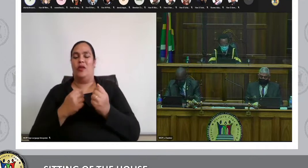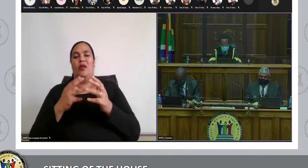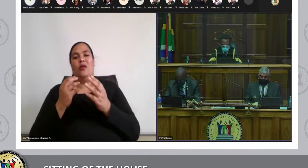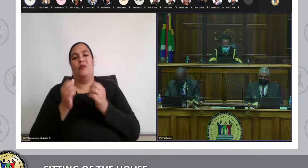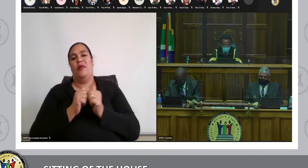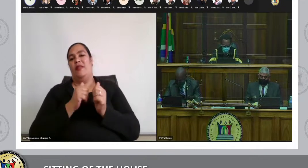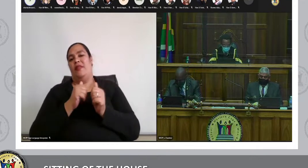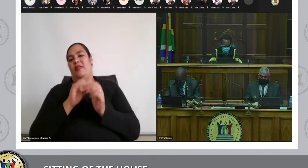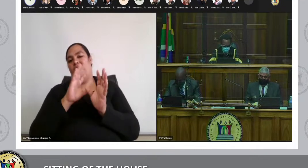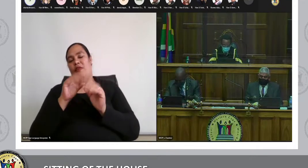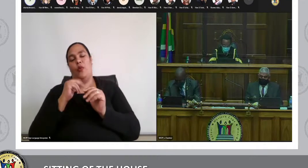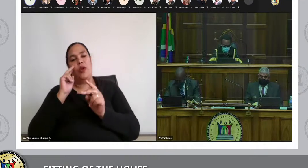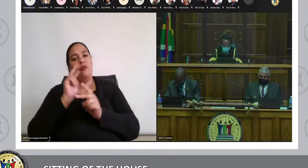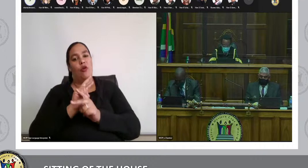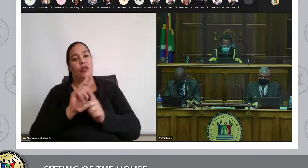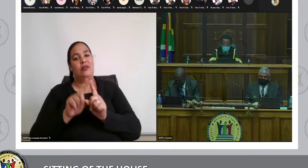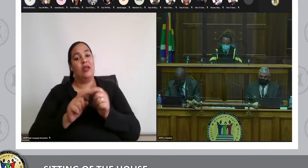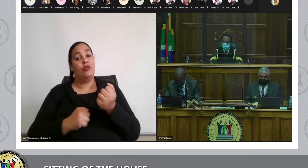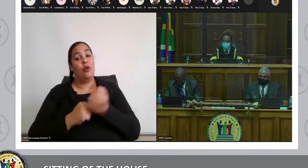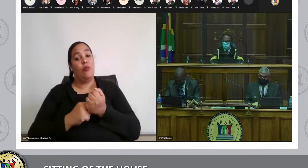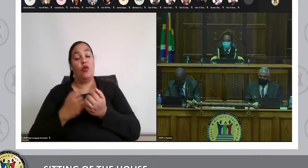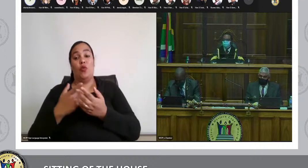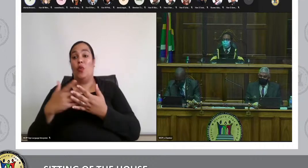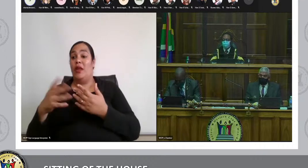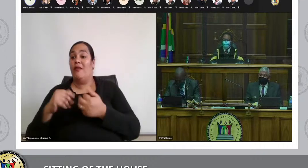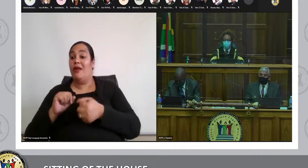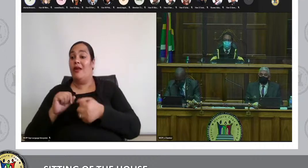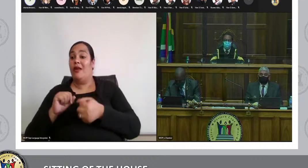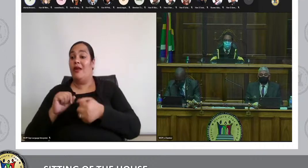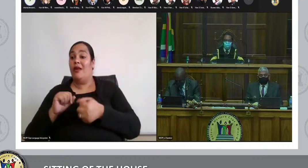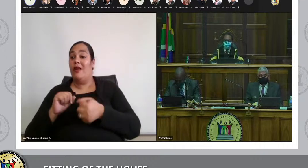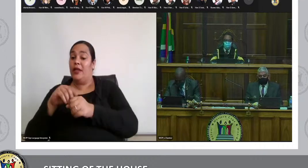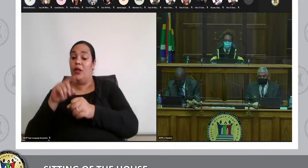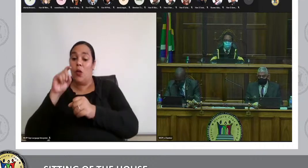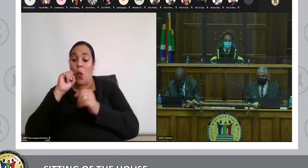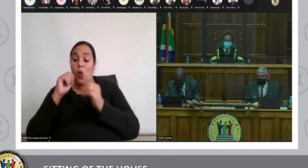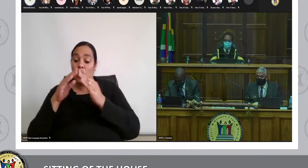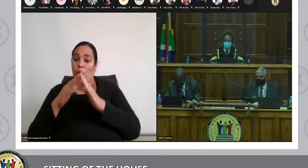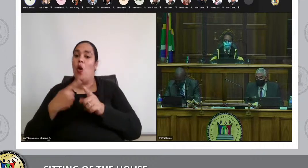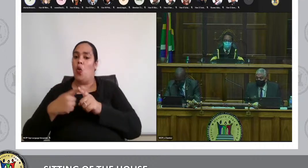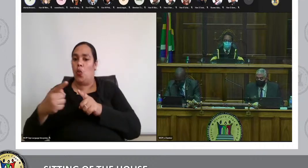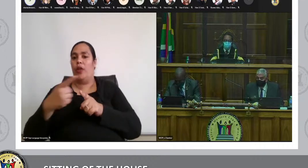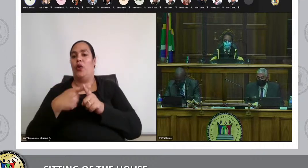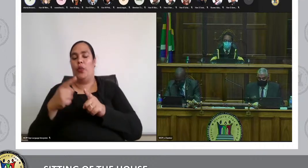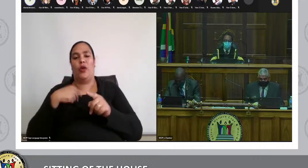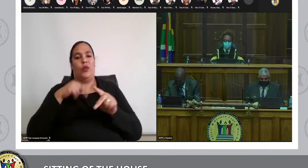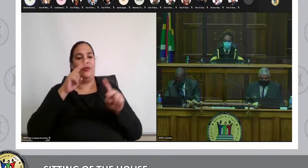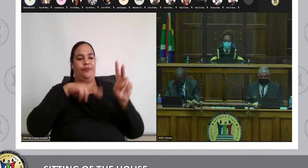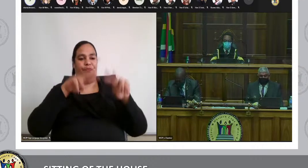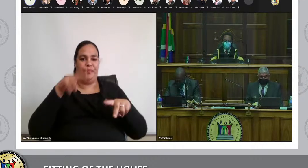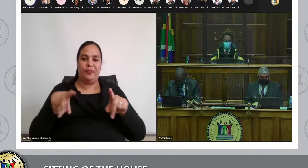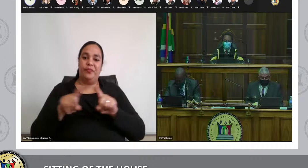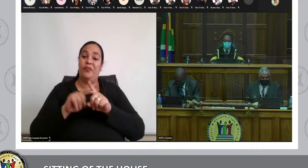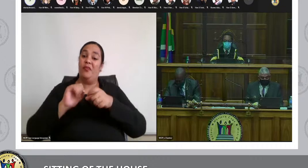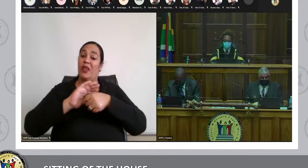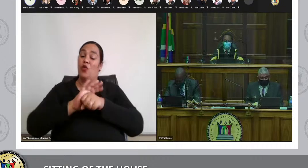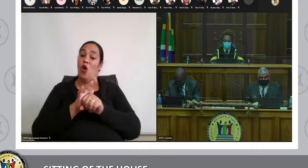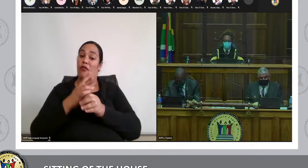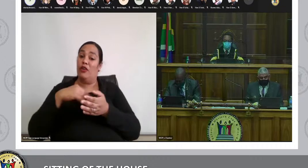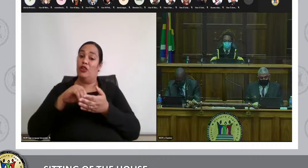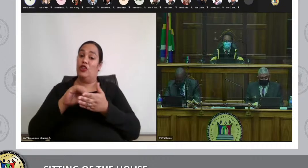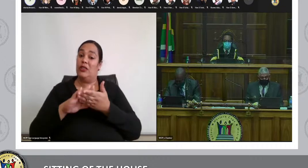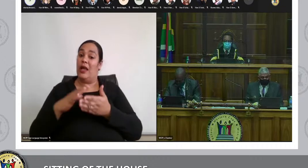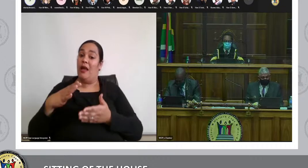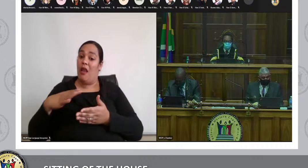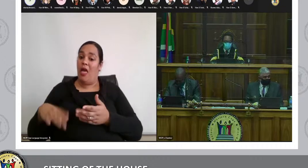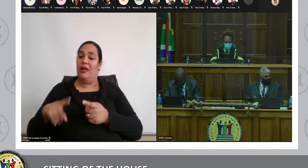We monitor and support outbreaks in old age homes on a weekly basis. We monitor COVID-19 registrations of